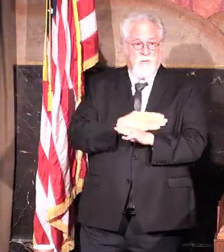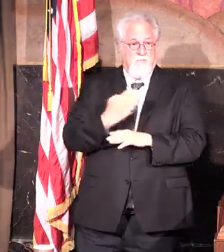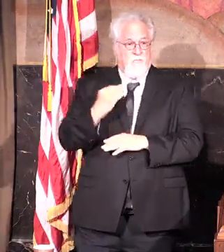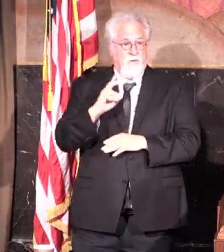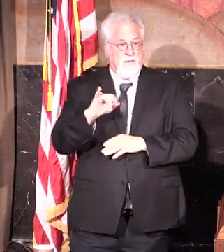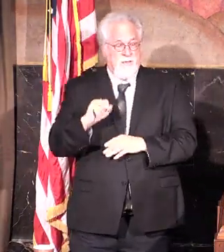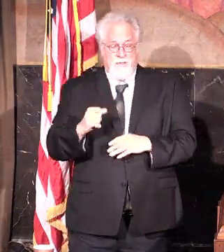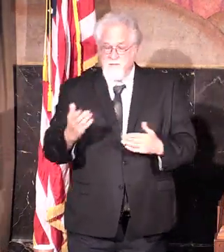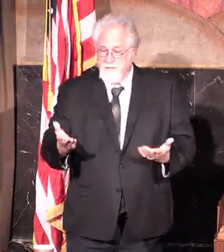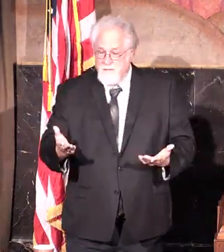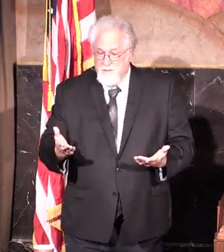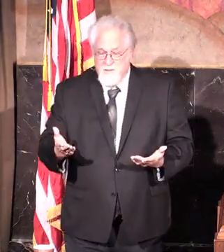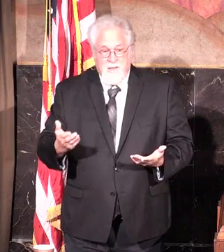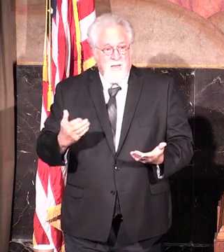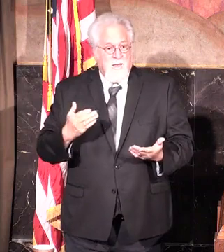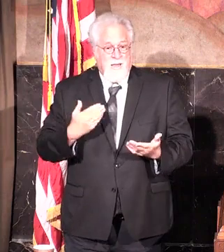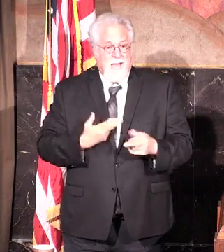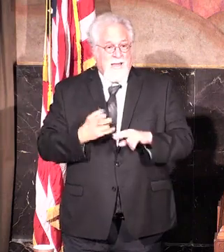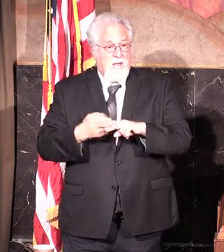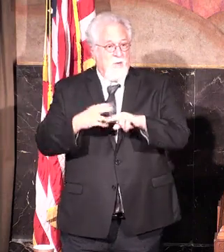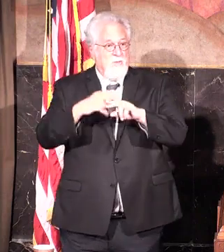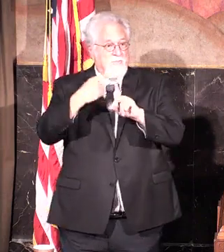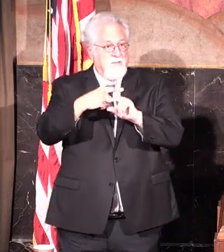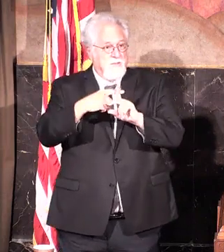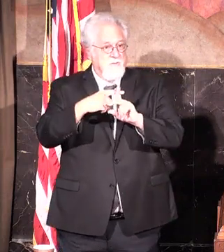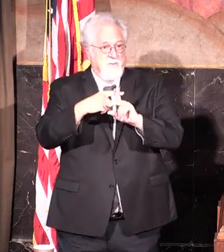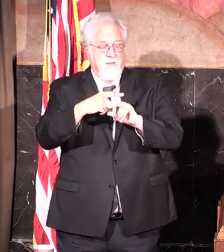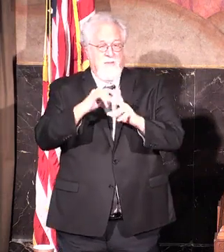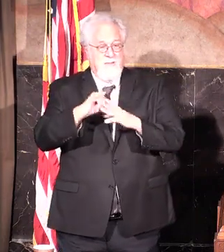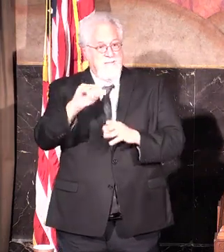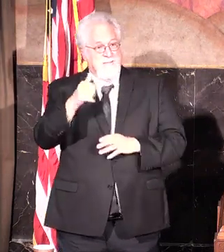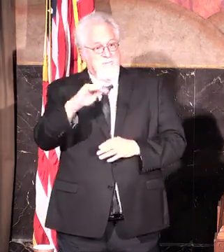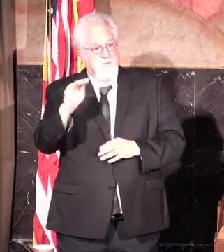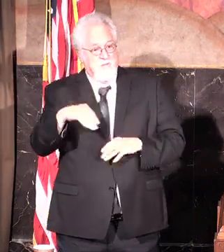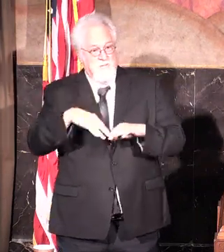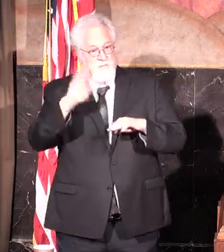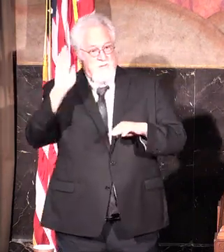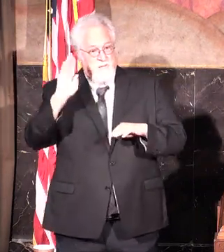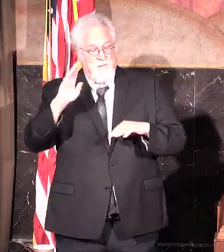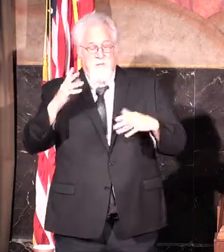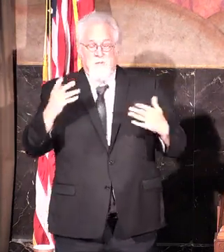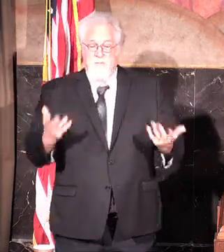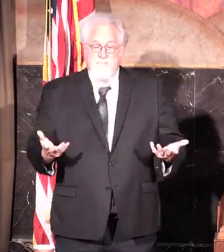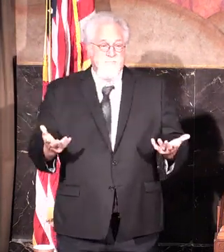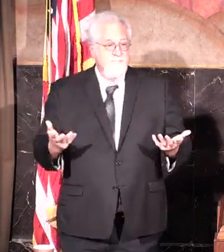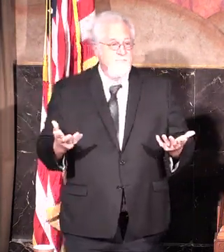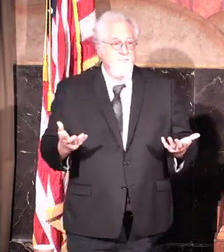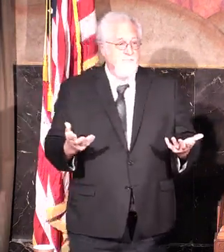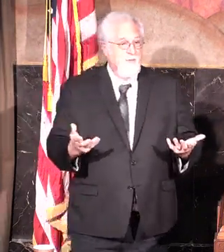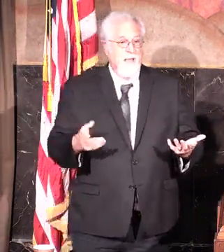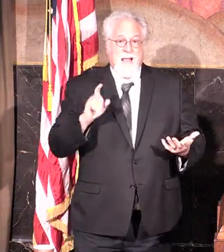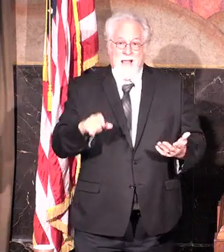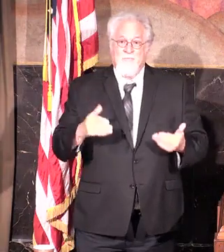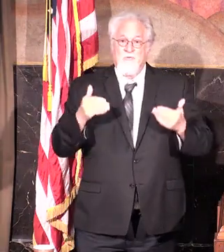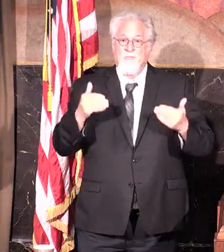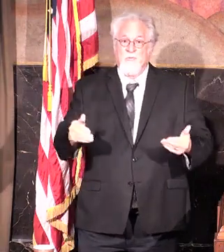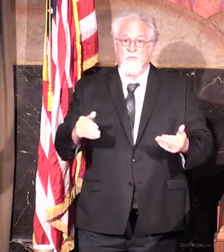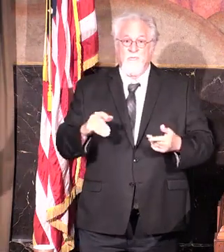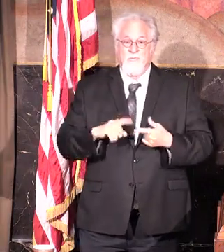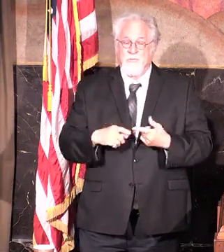you have increasing positivity, which exceeds 10%, then by definition, you've got to move to